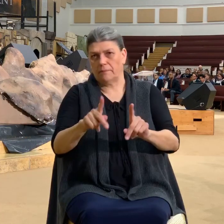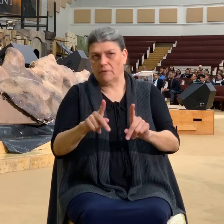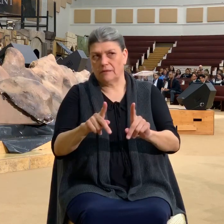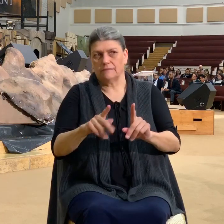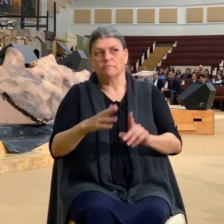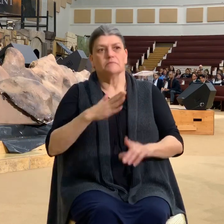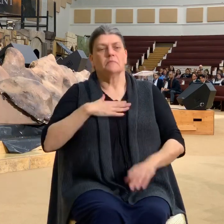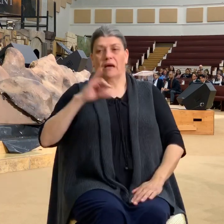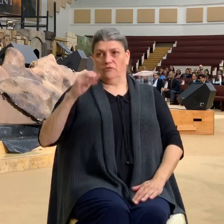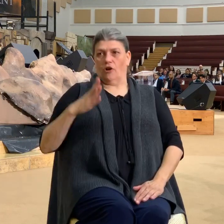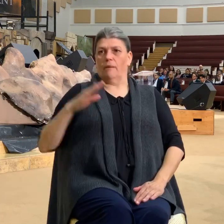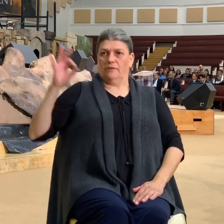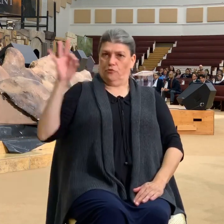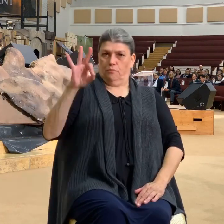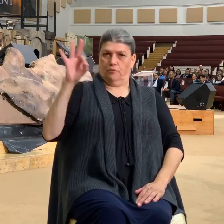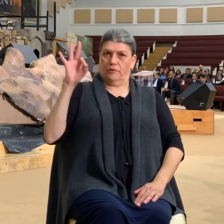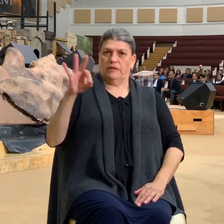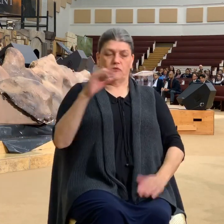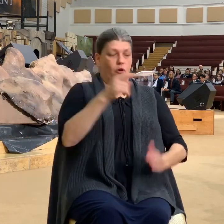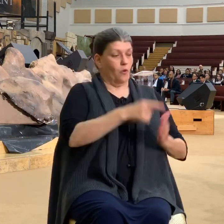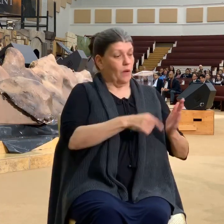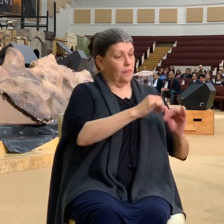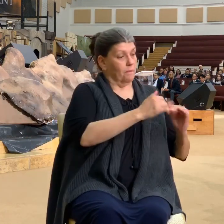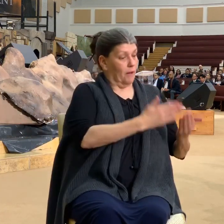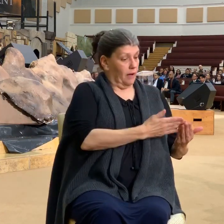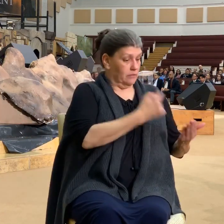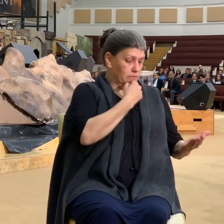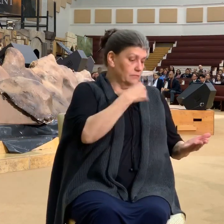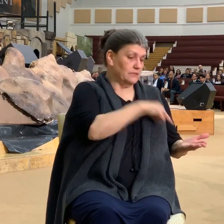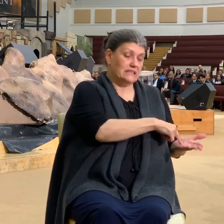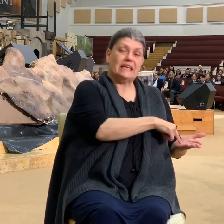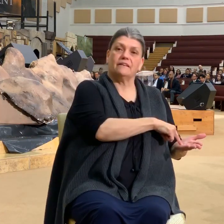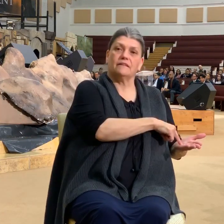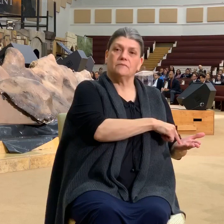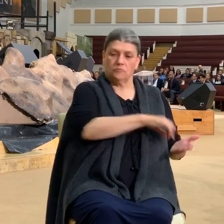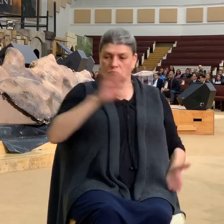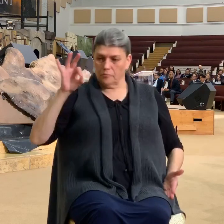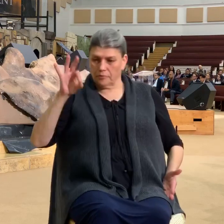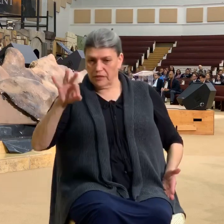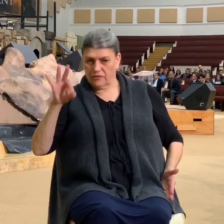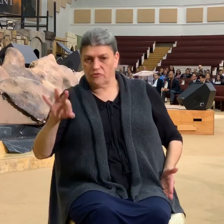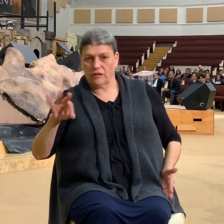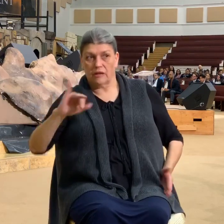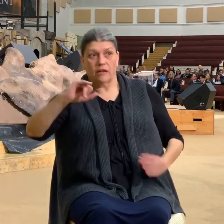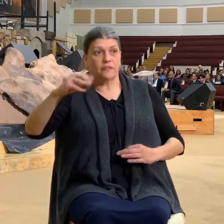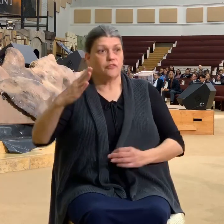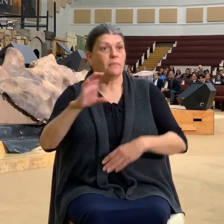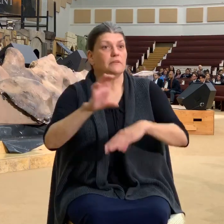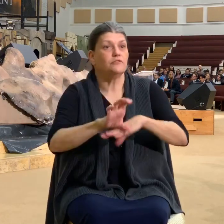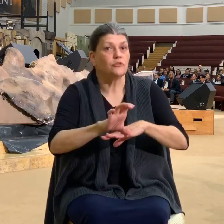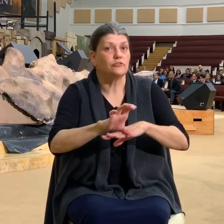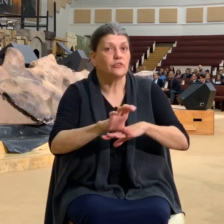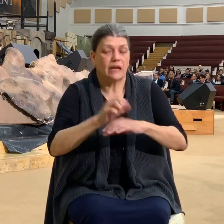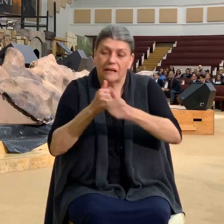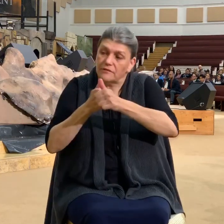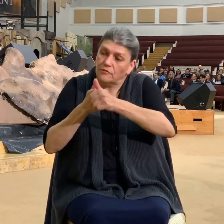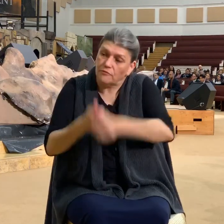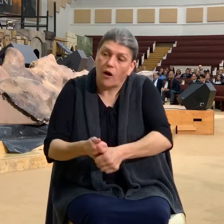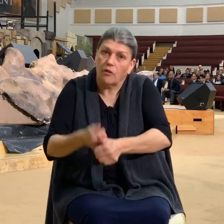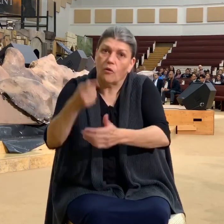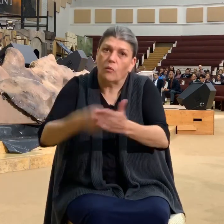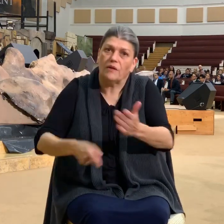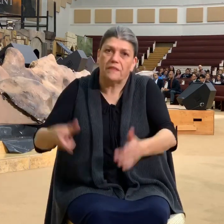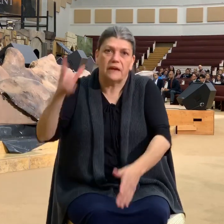My job is to preach what the Bible says. And the job of the church is to follow what has been